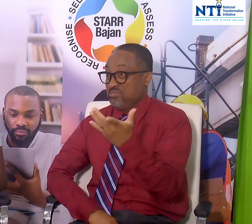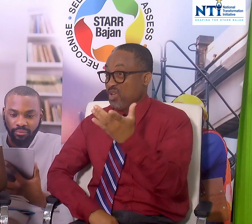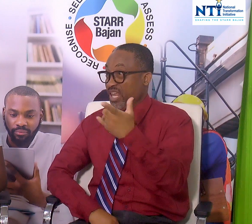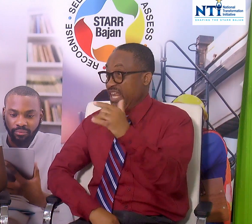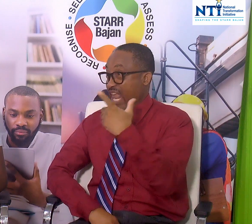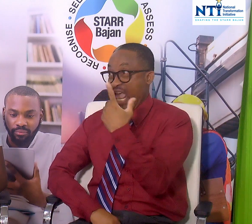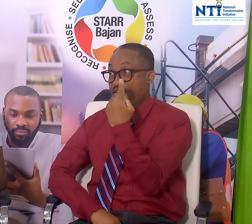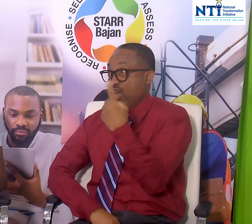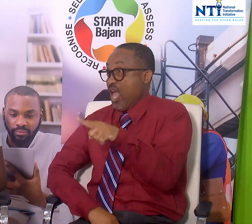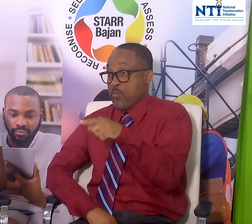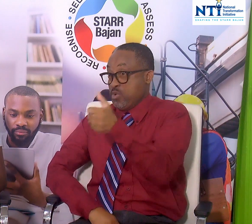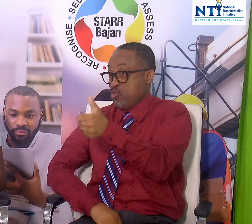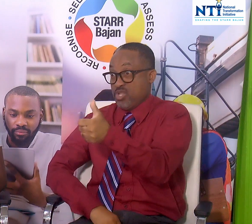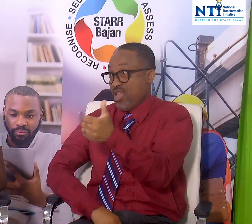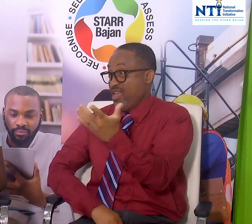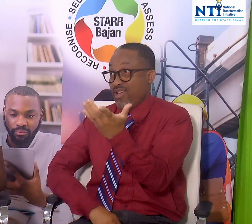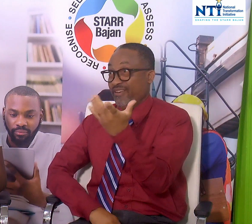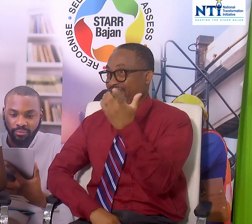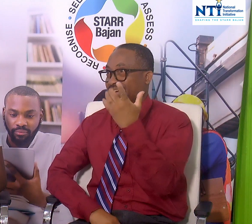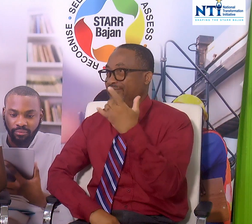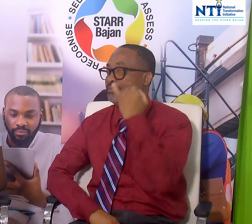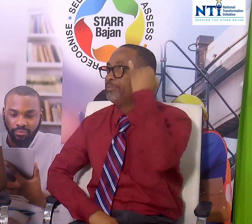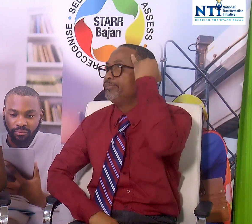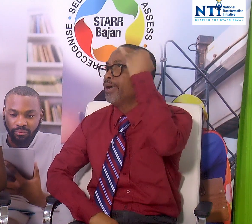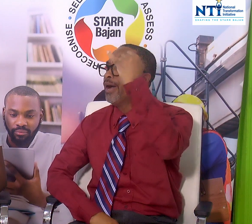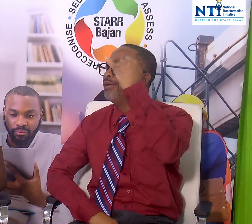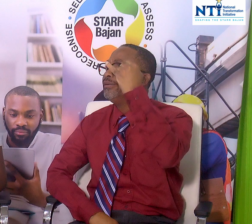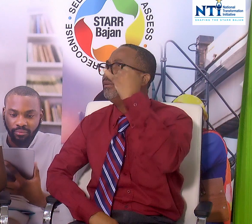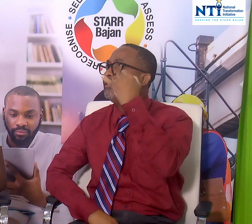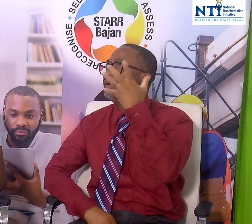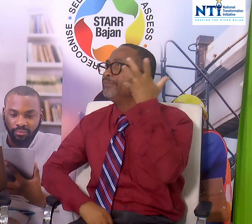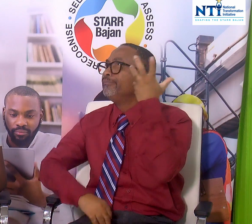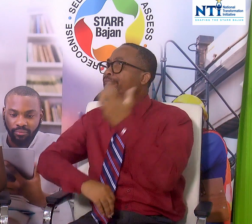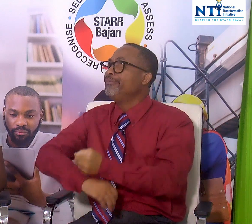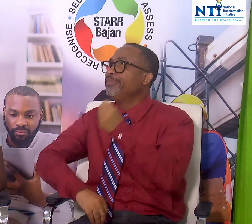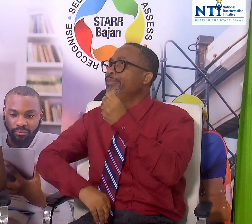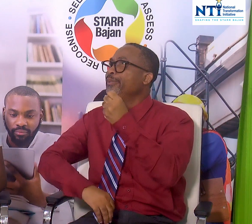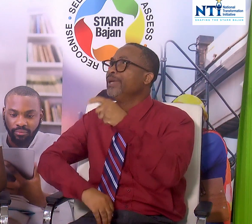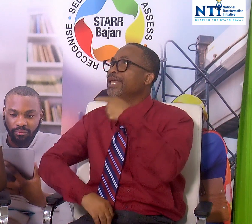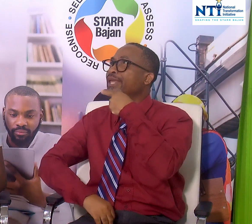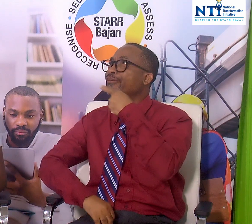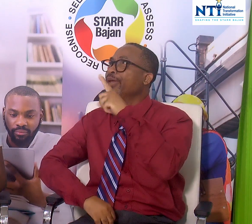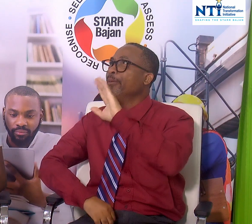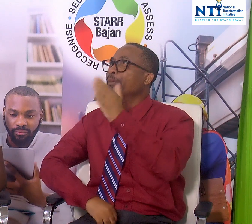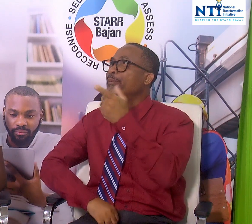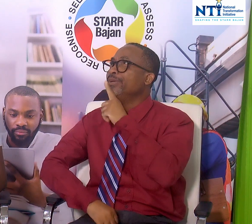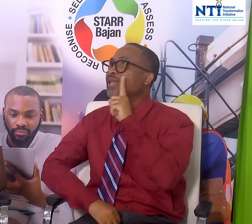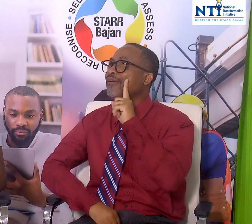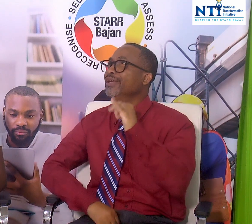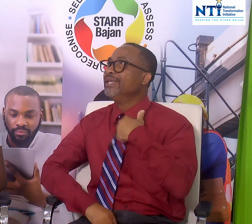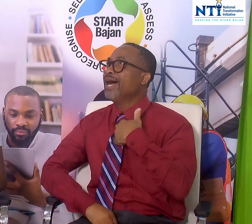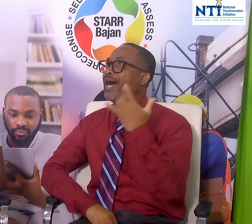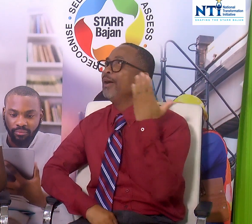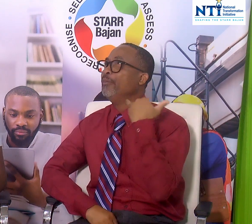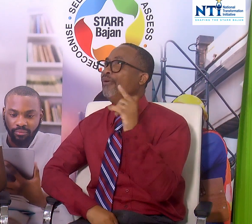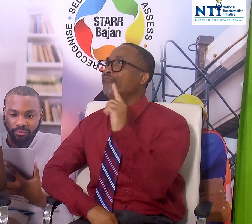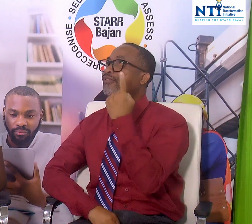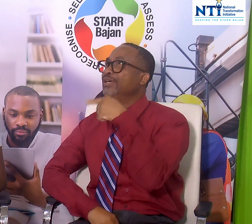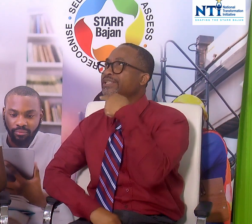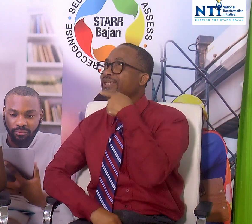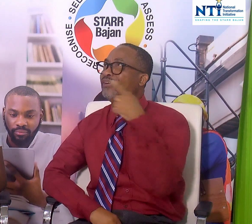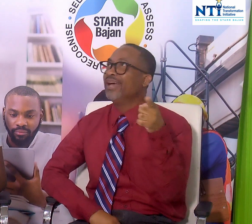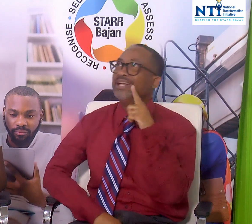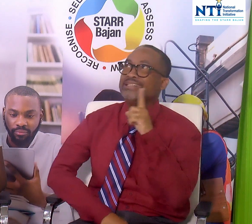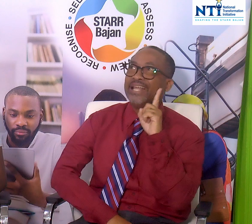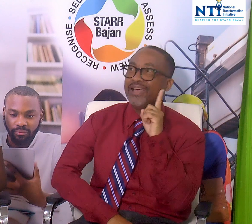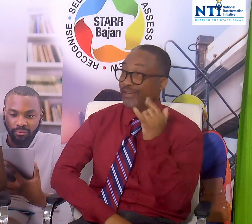want children to be able, you know, if anything happens, just imagine something happens and you